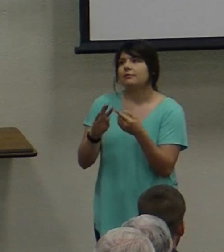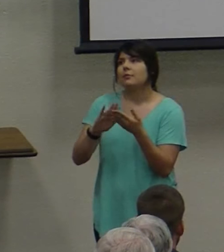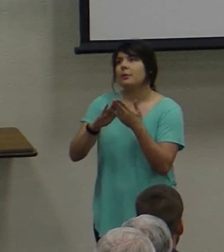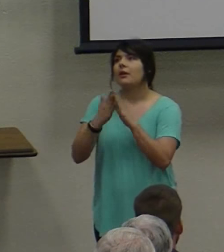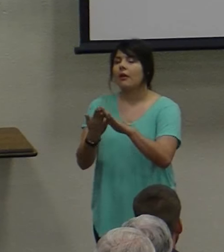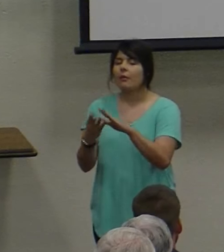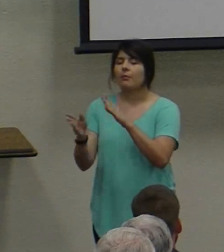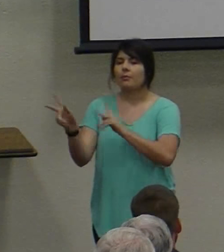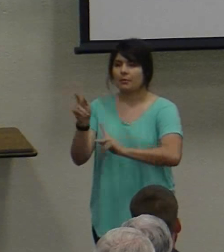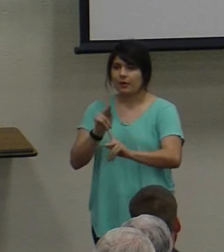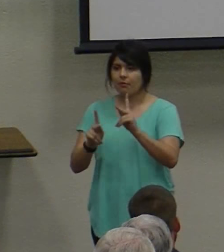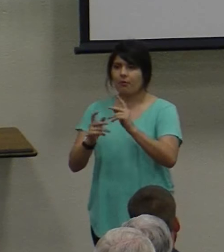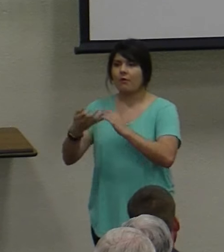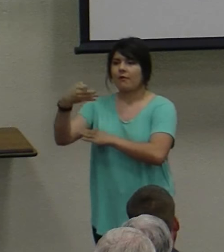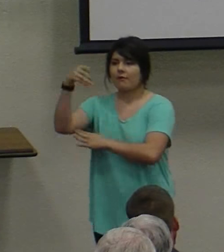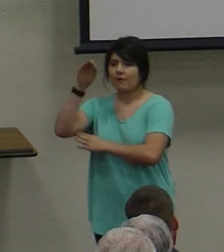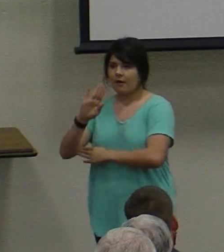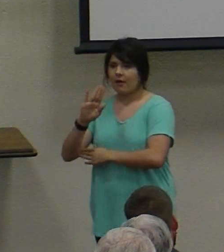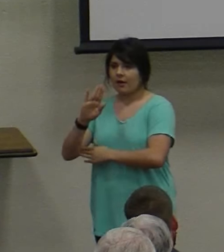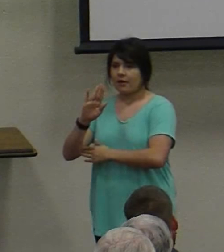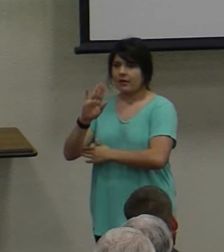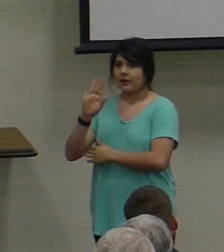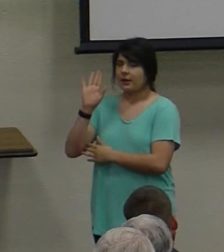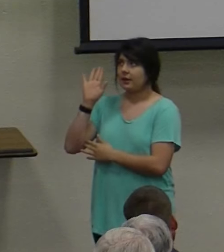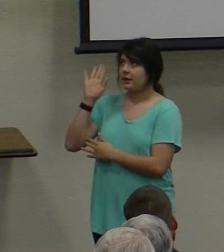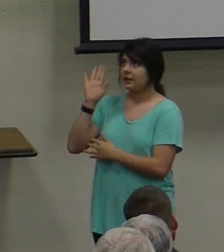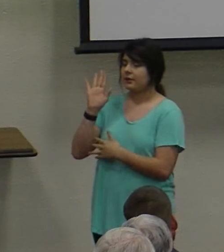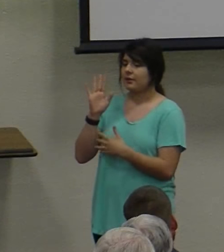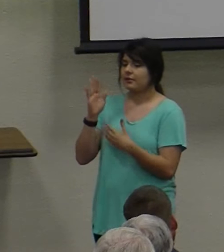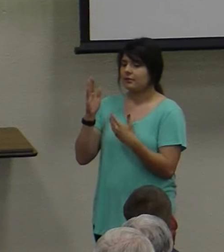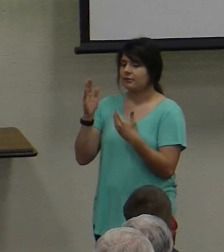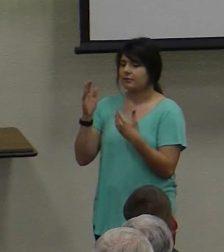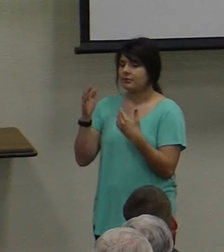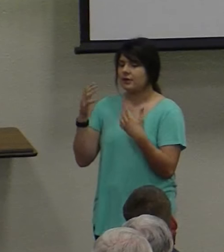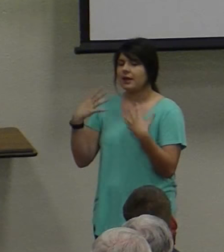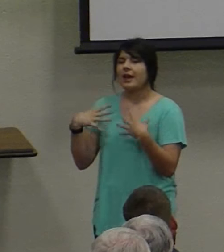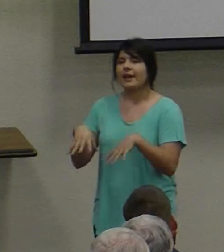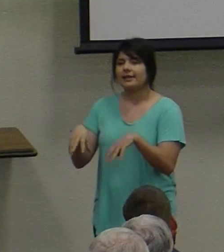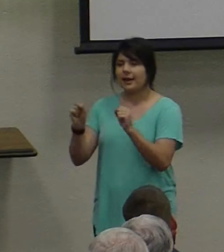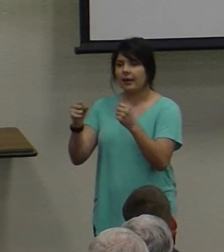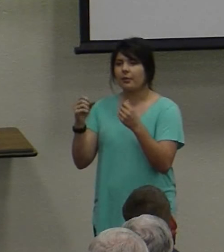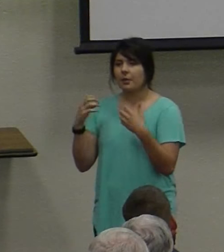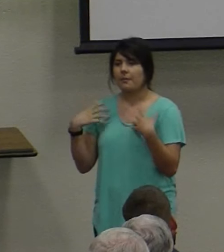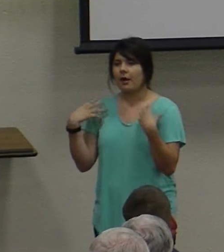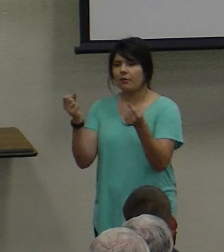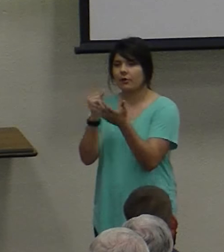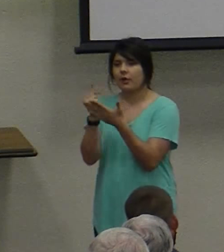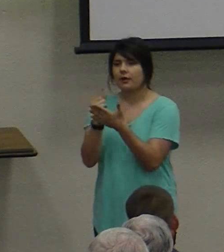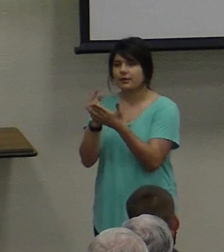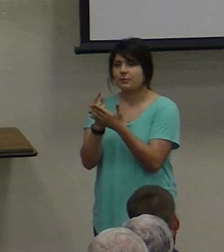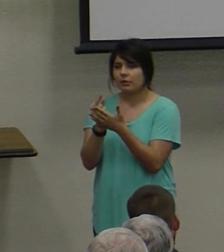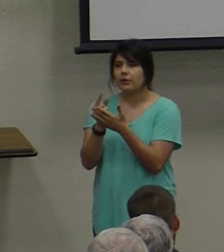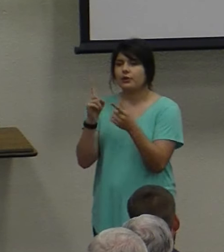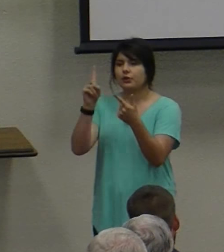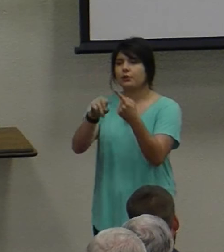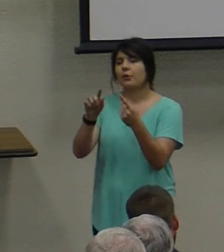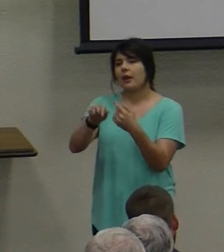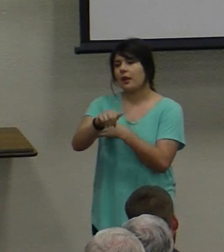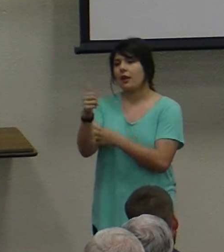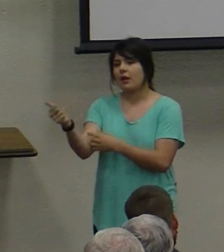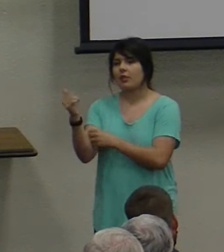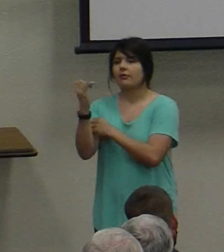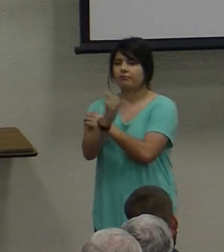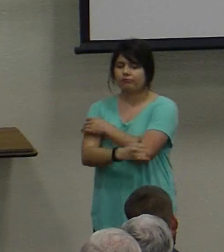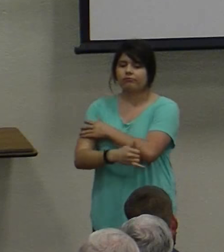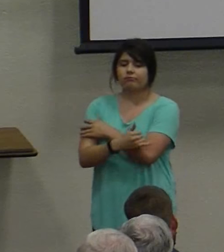God who take that powerful gospel to another culture, another land, and to share